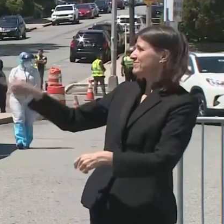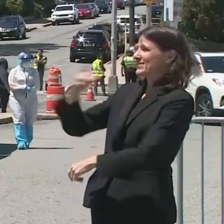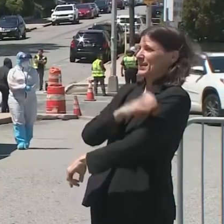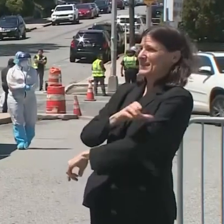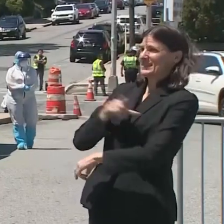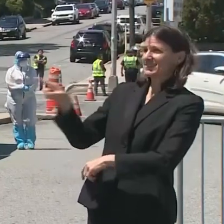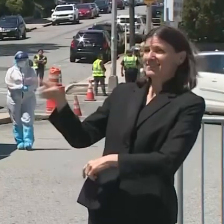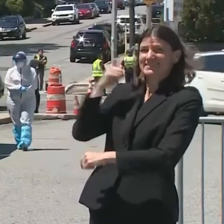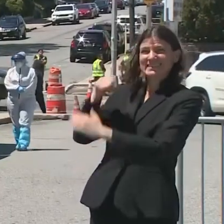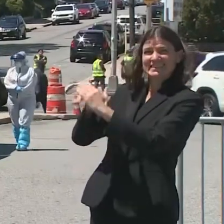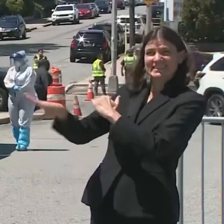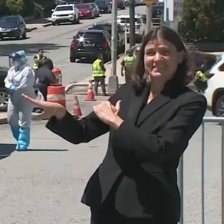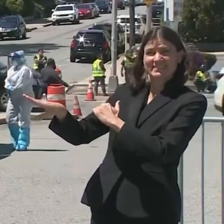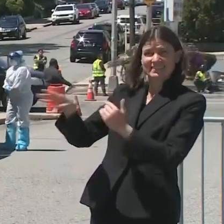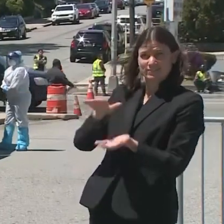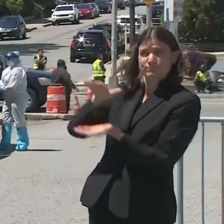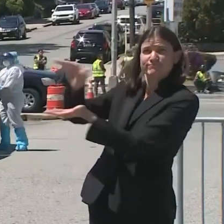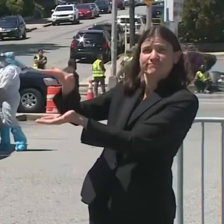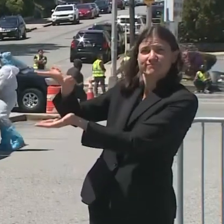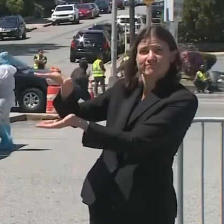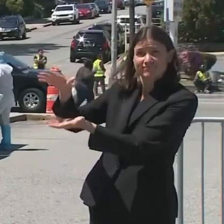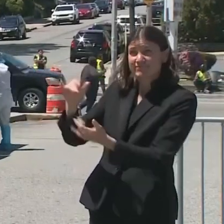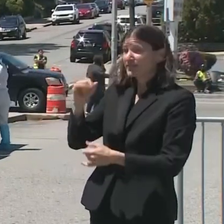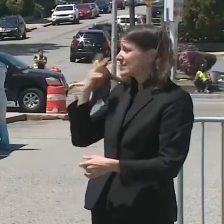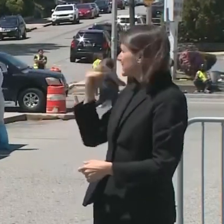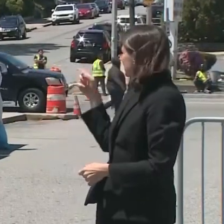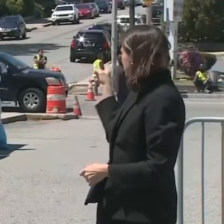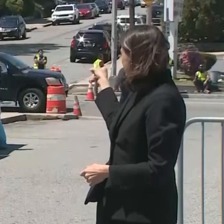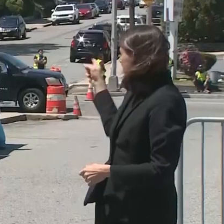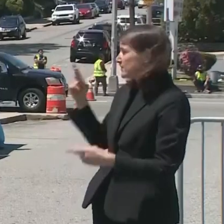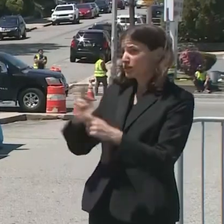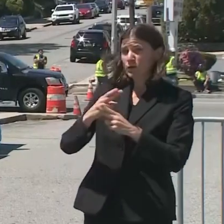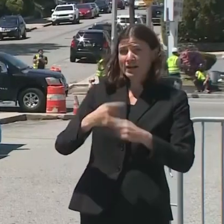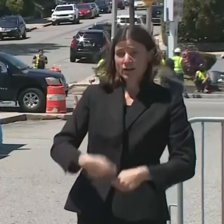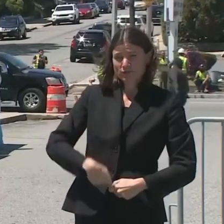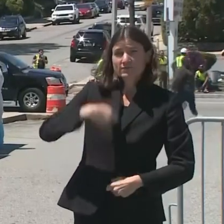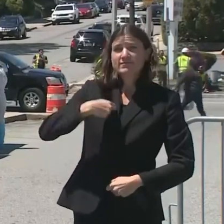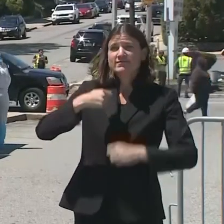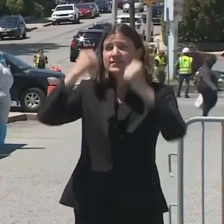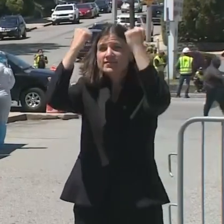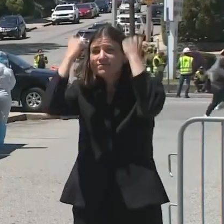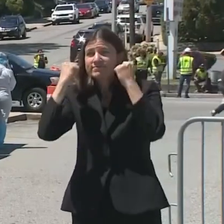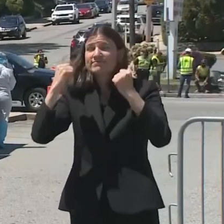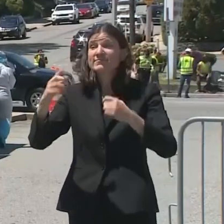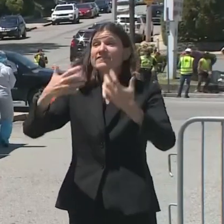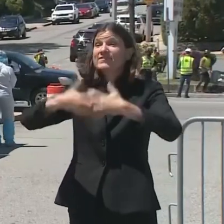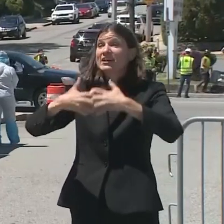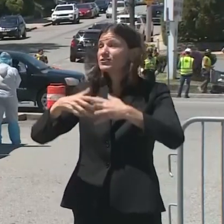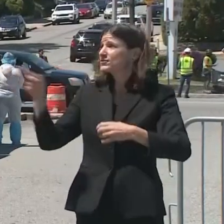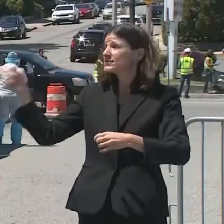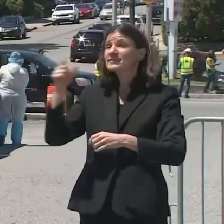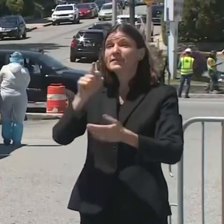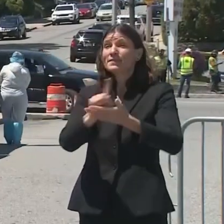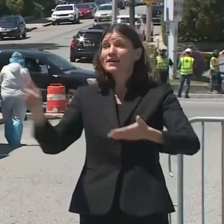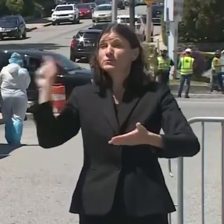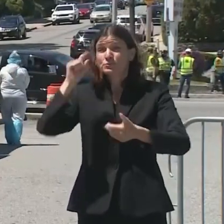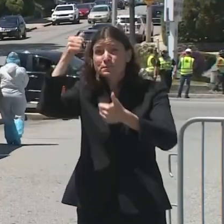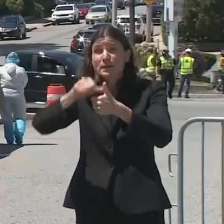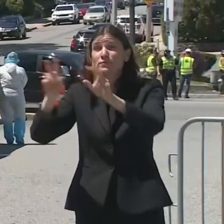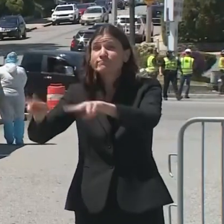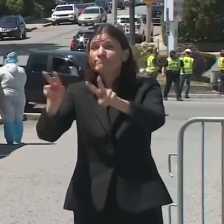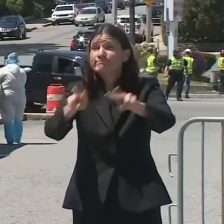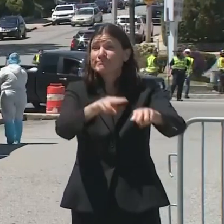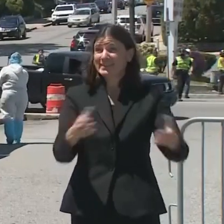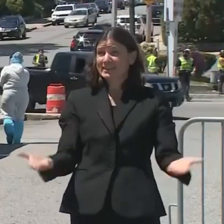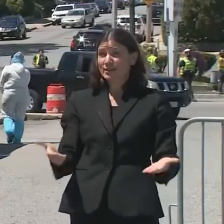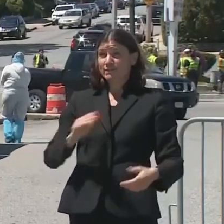the coveralls that are being worn by those folks are being manufactured at Merrow, which is a place several of you visited with me last week, which is